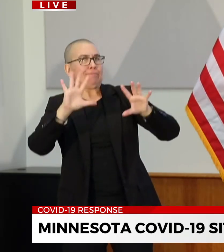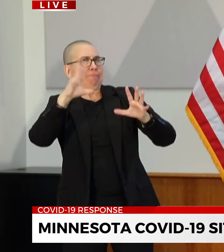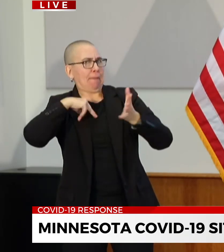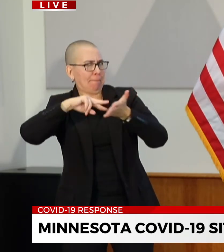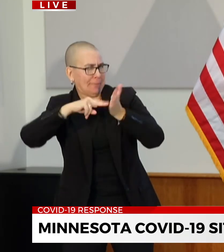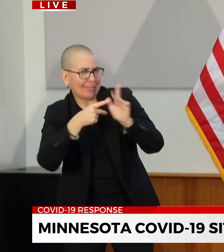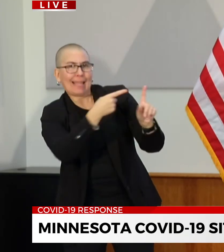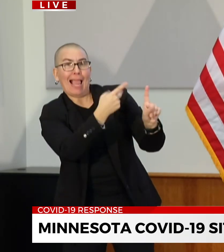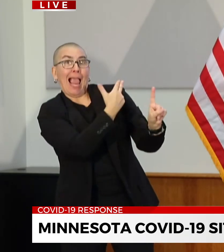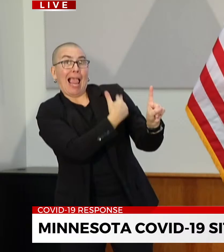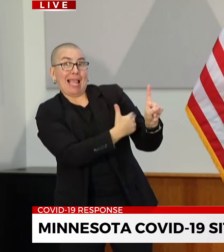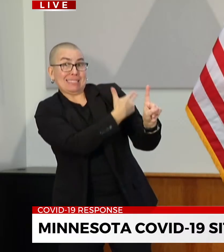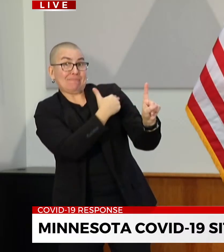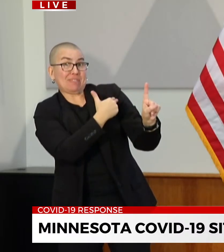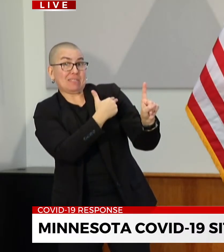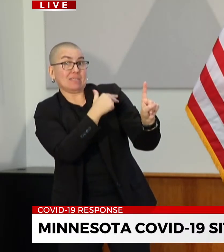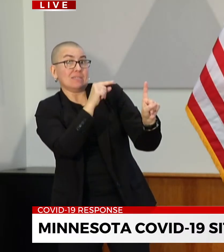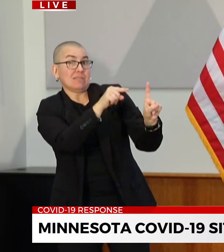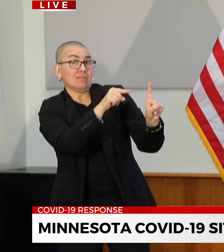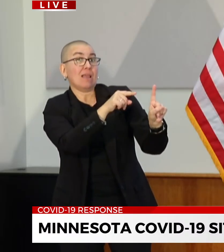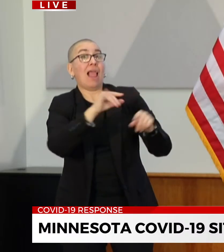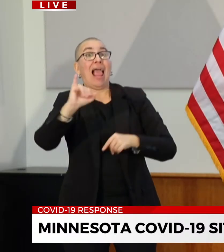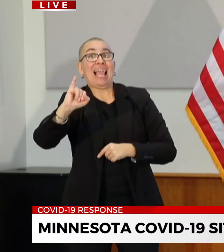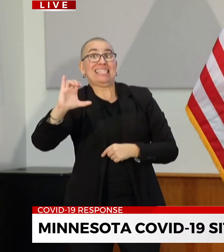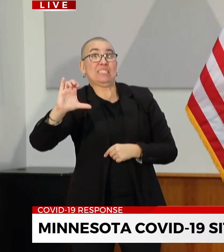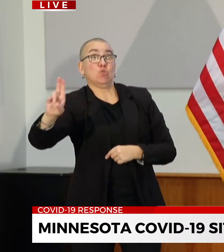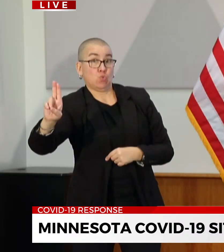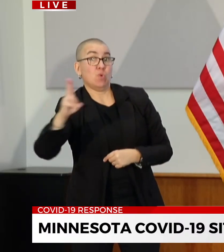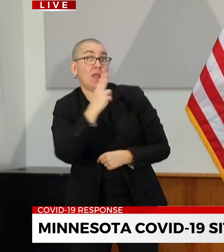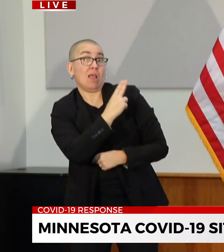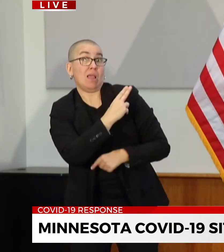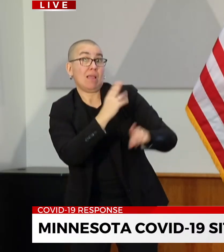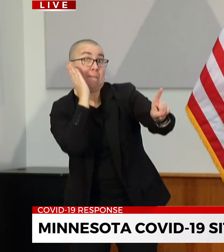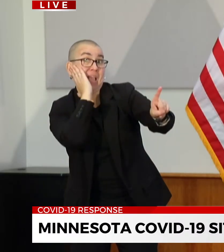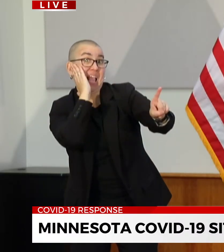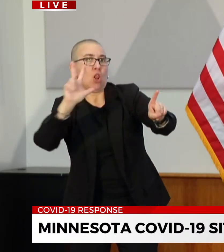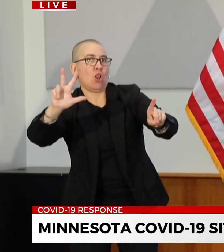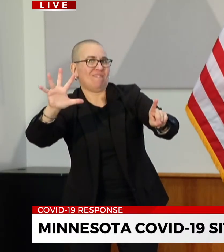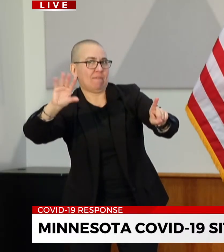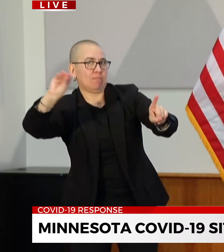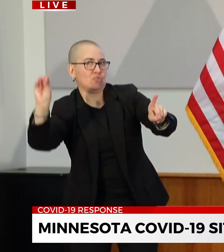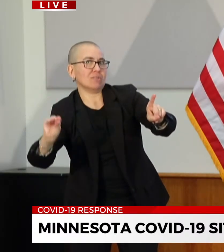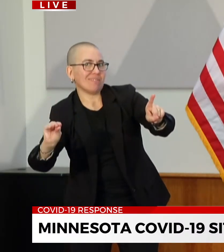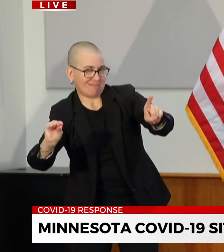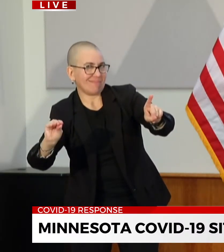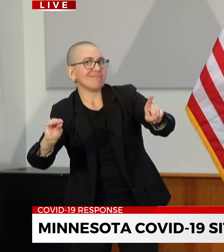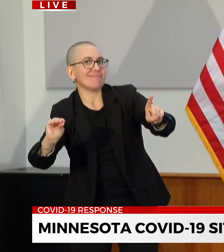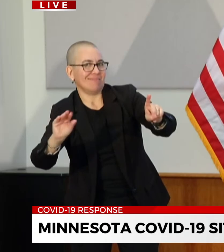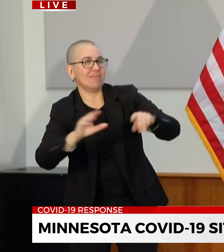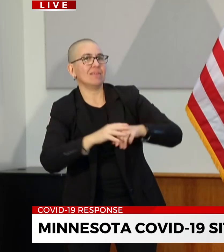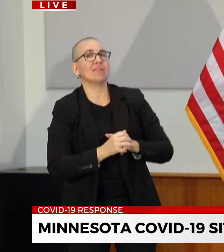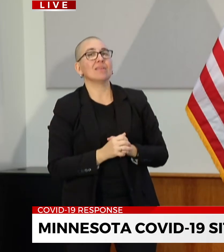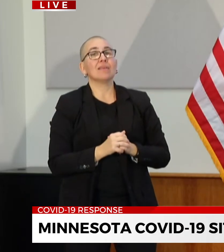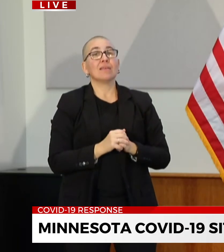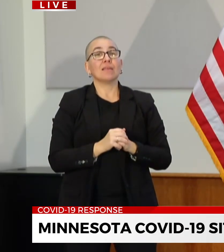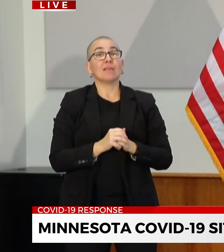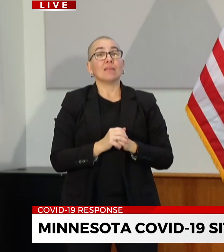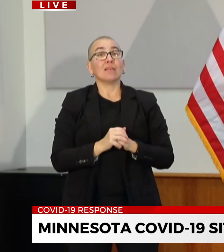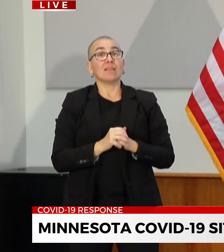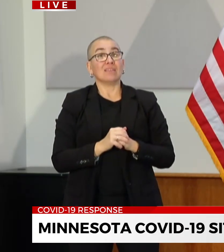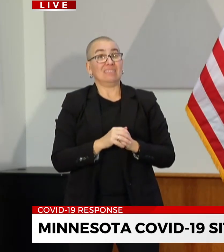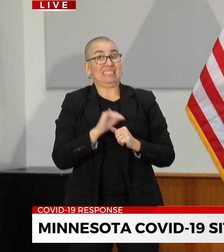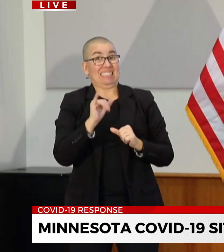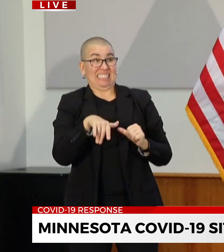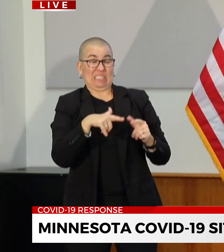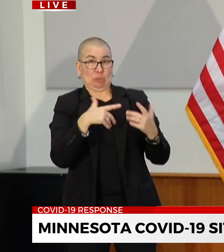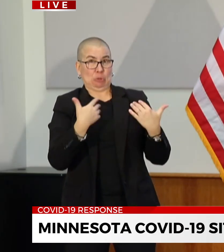percentage of COVID patients in ICU beds was 35% and 25% for non-ICU beds. And so that really is putting